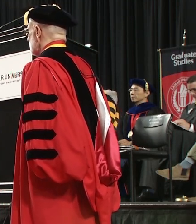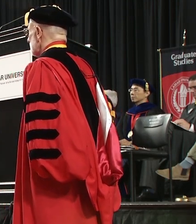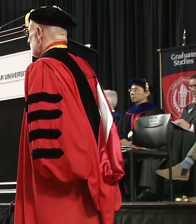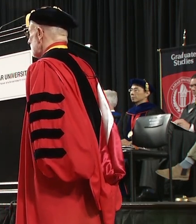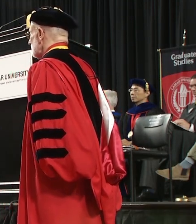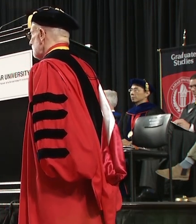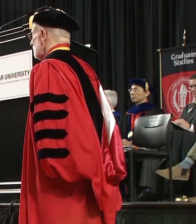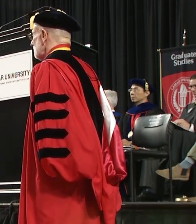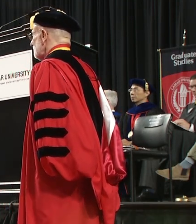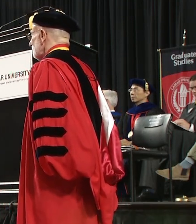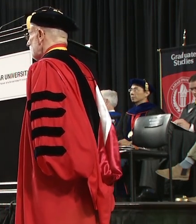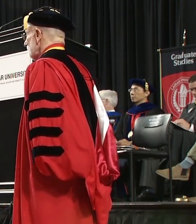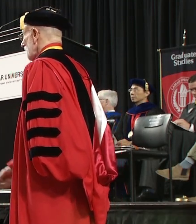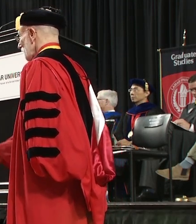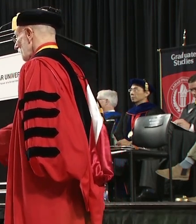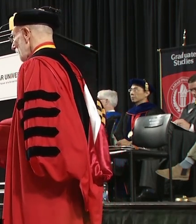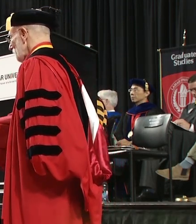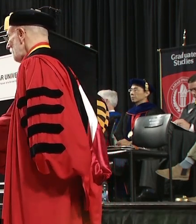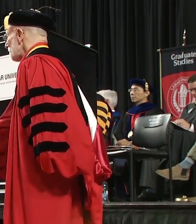Erica Dawn Carter.